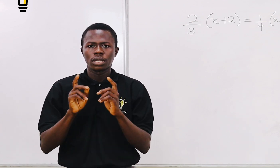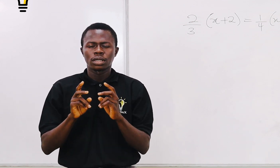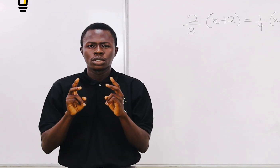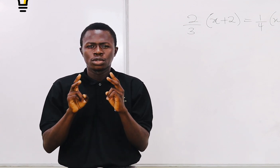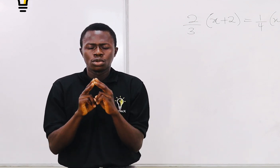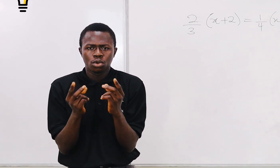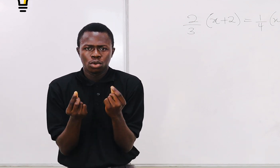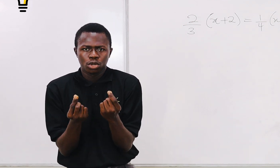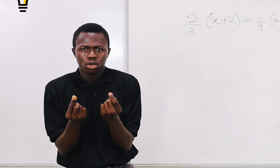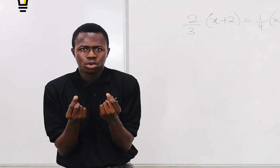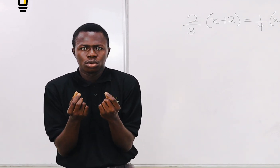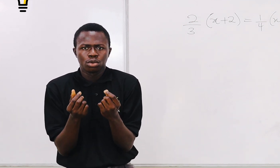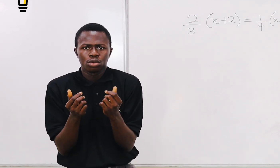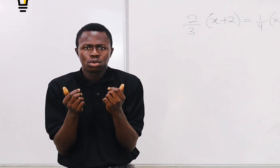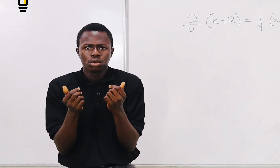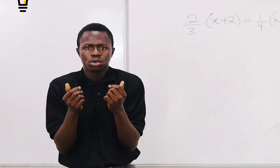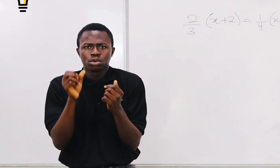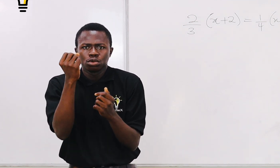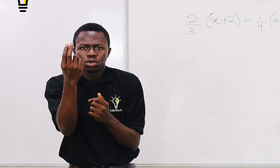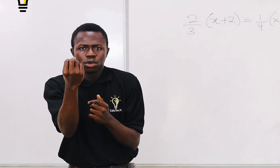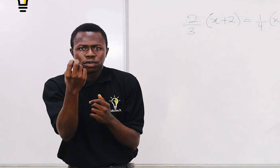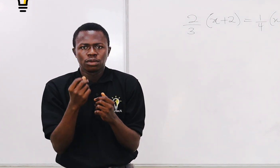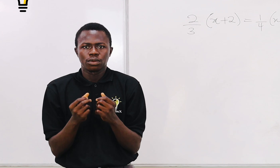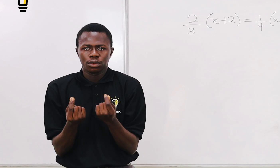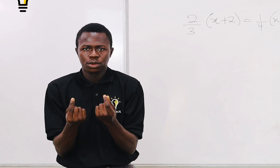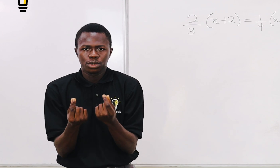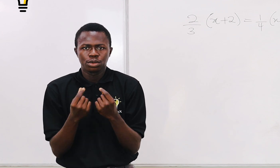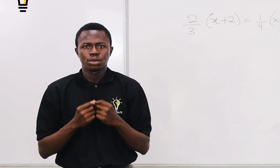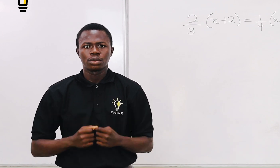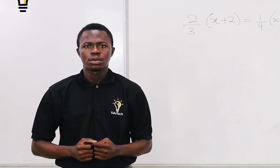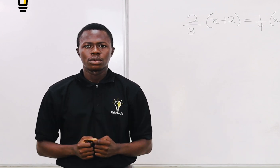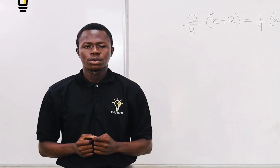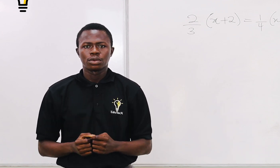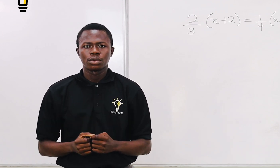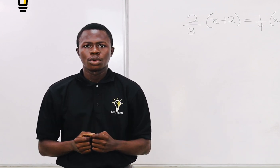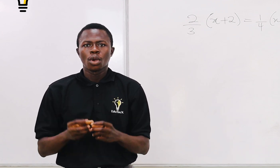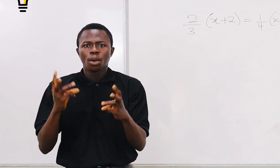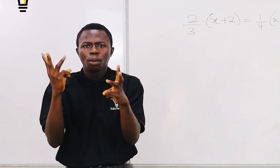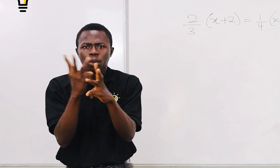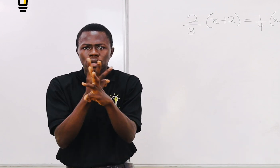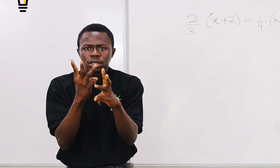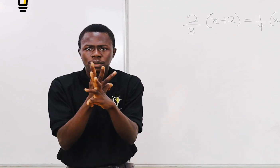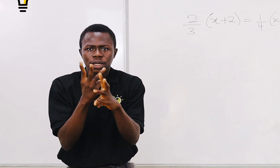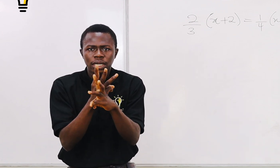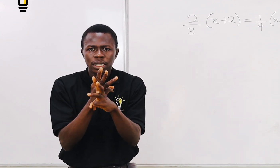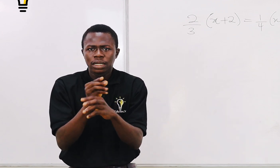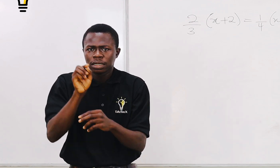Okay. So what we do next is we